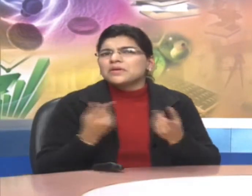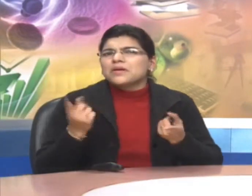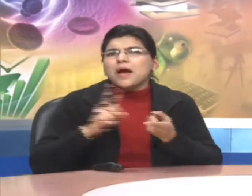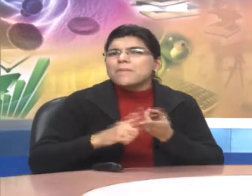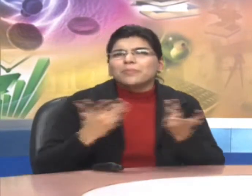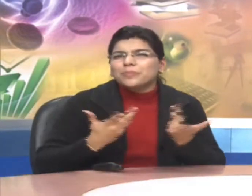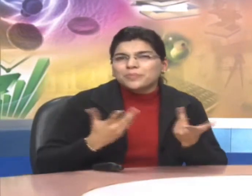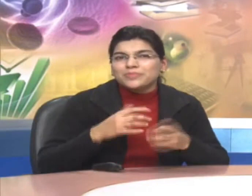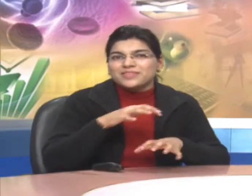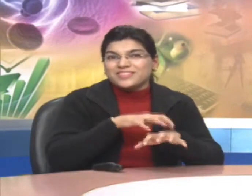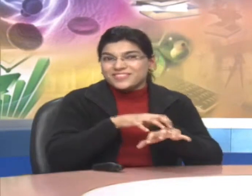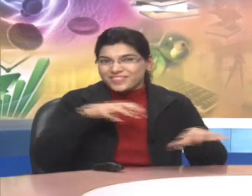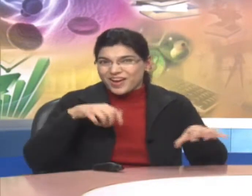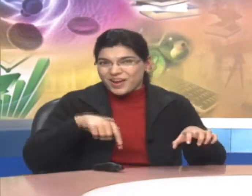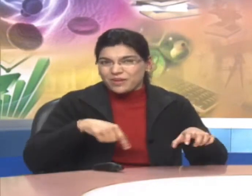Just above the cowcatcher